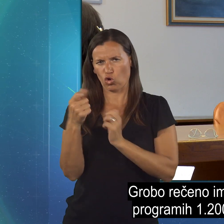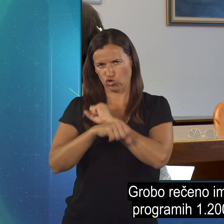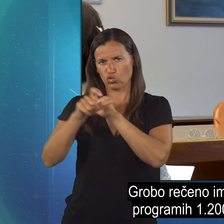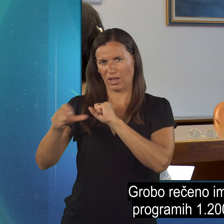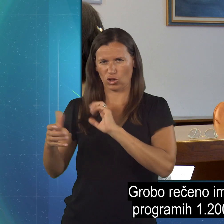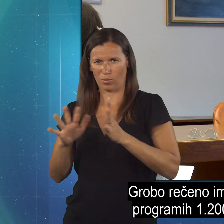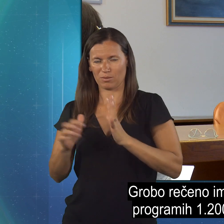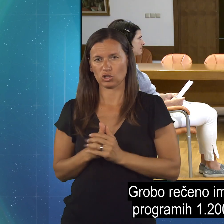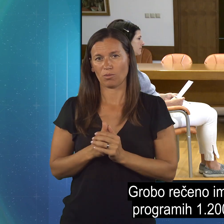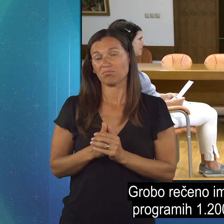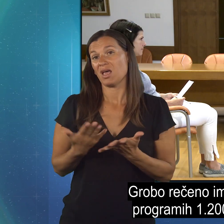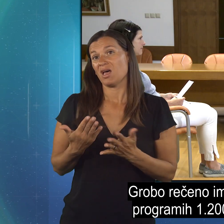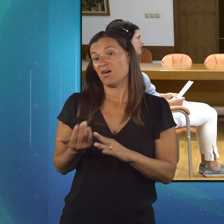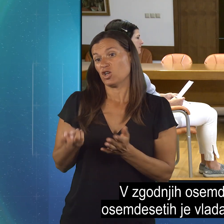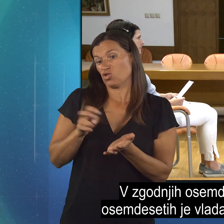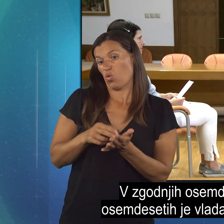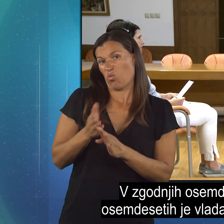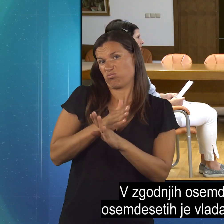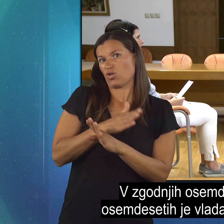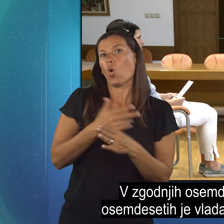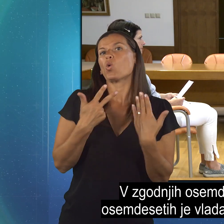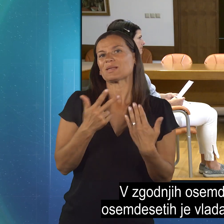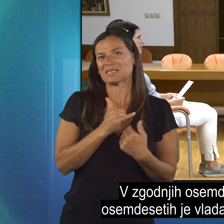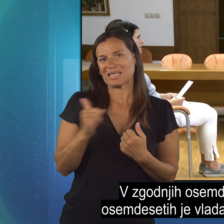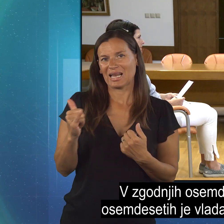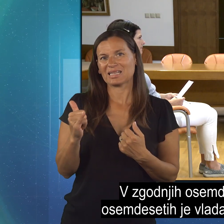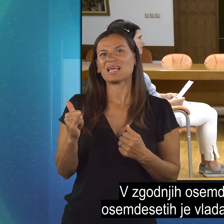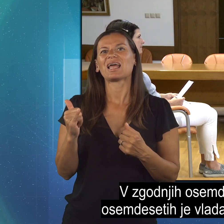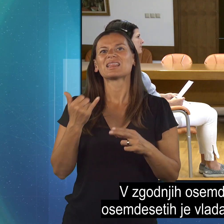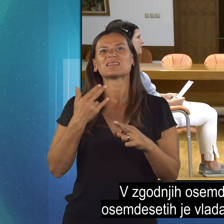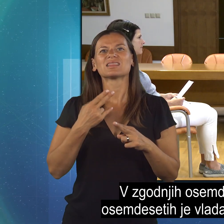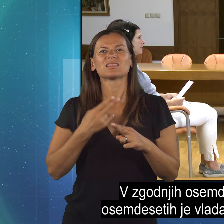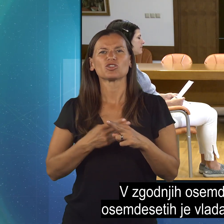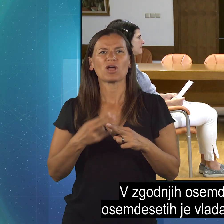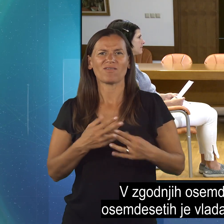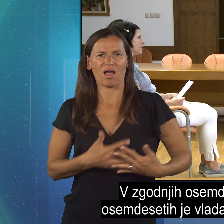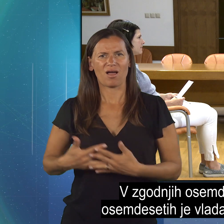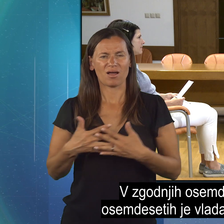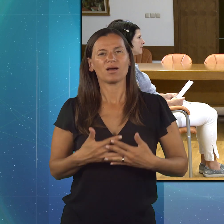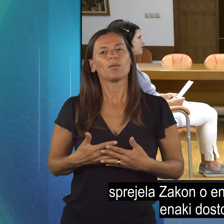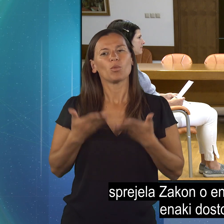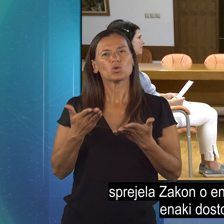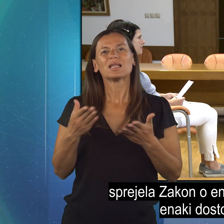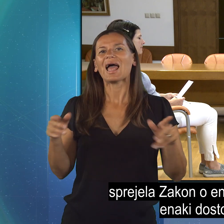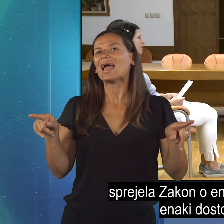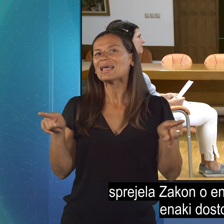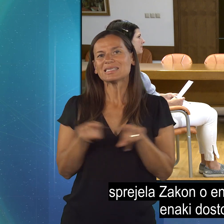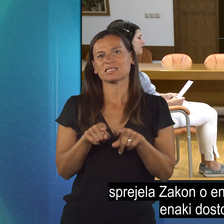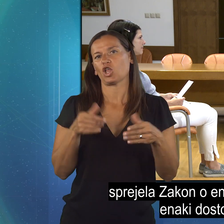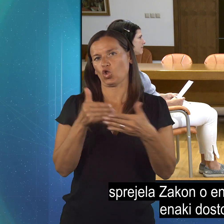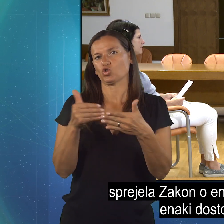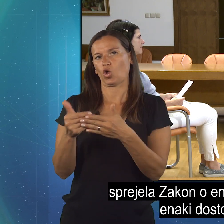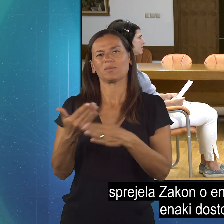1,200 students roughly. Back in the early 80s, late 80s, the United States government passed a law on